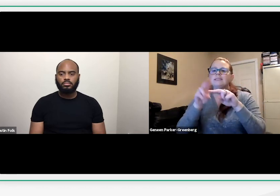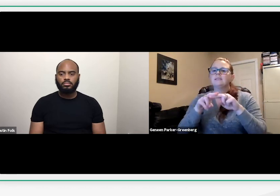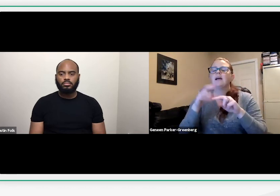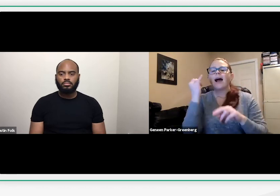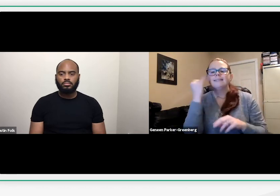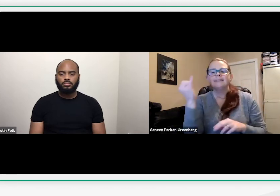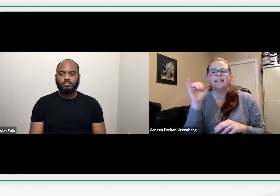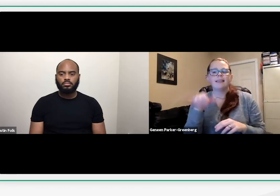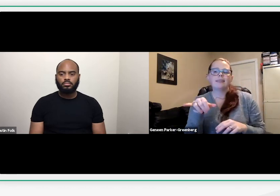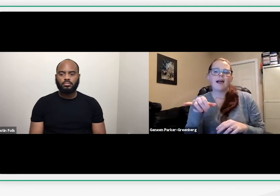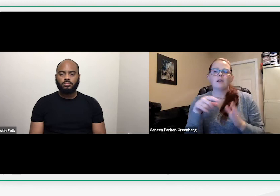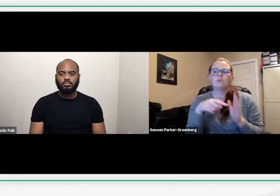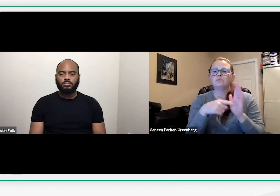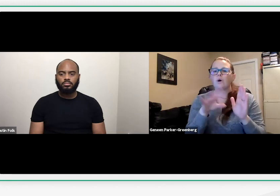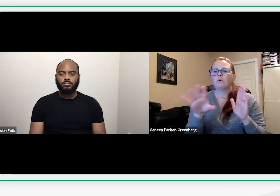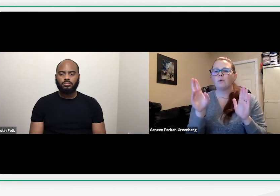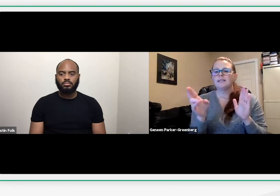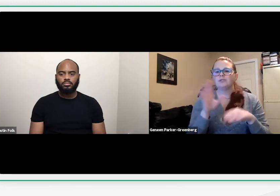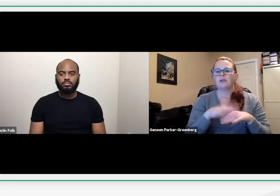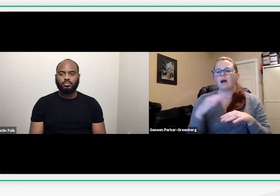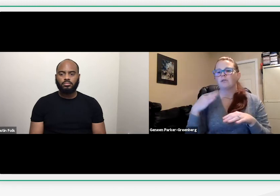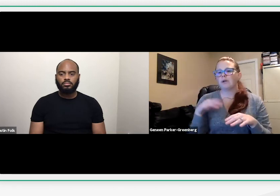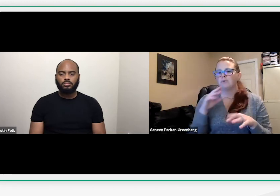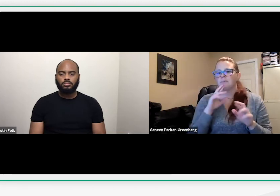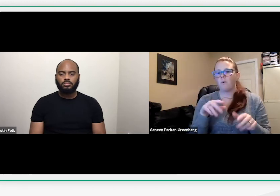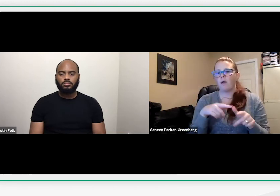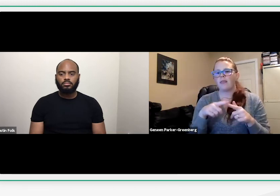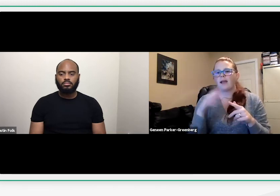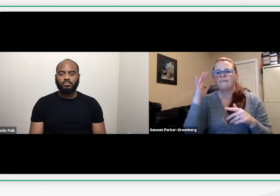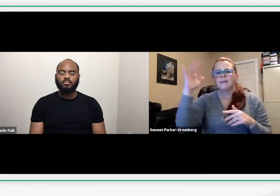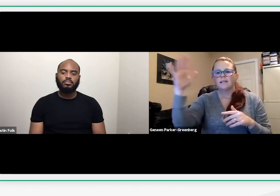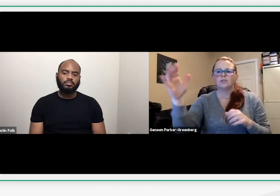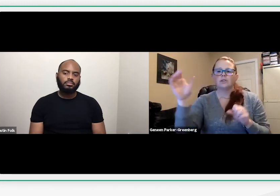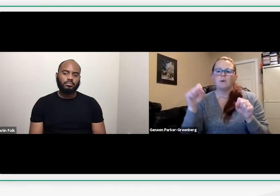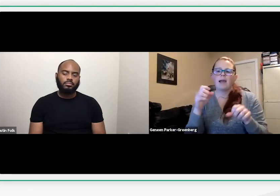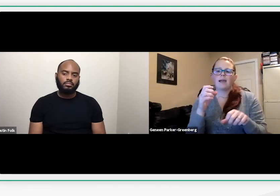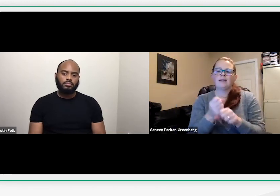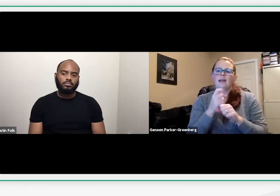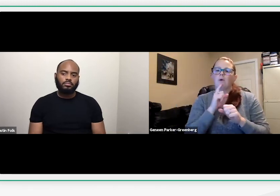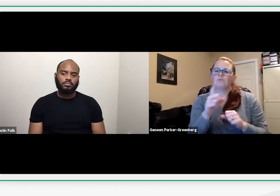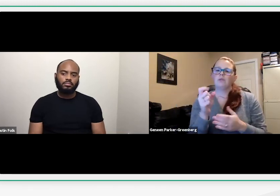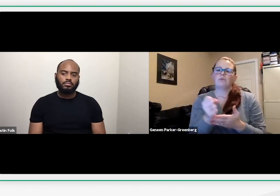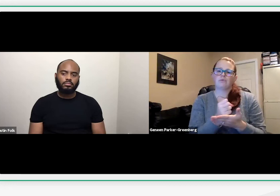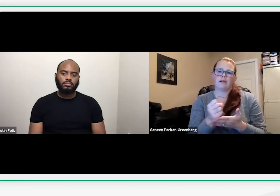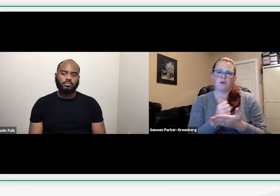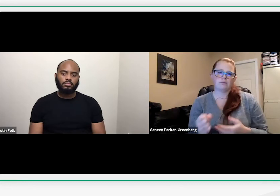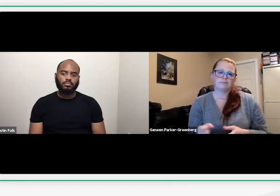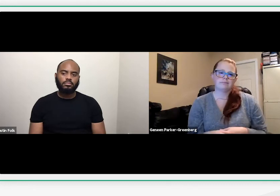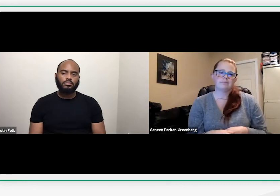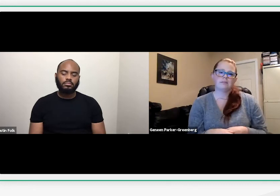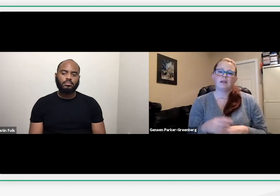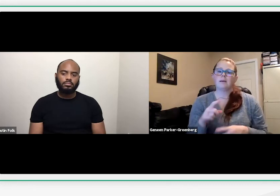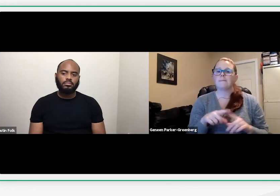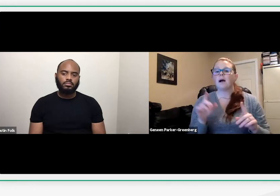pay it off every month. And as you show your payment, your good payment history, they may